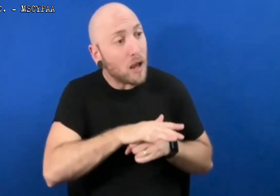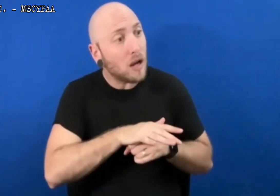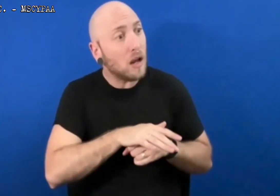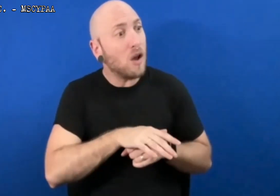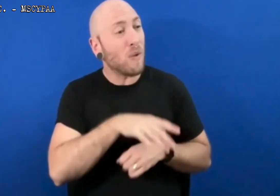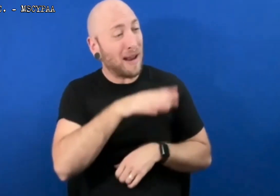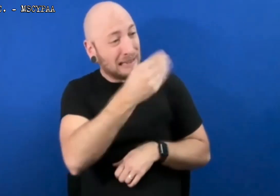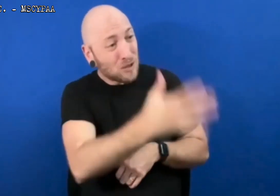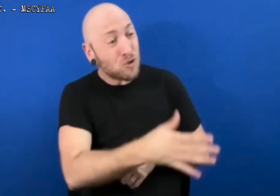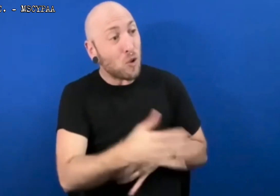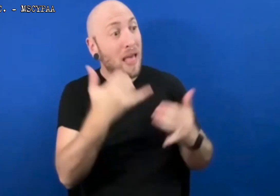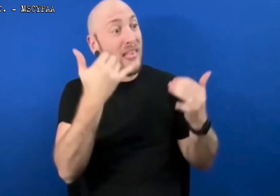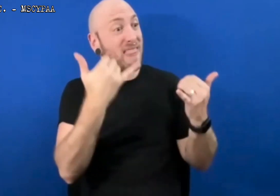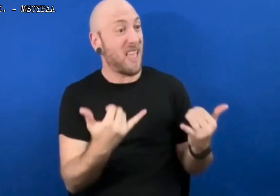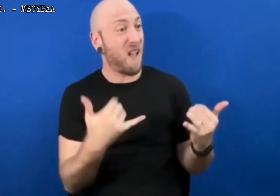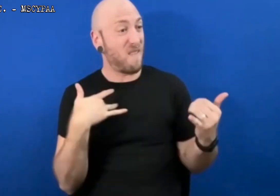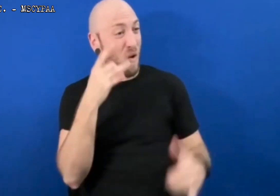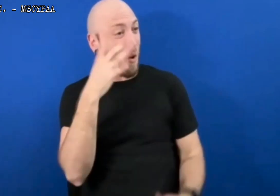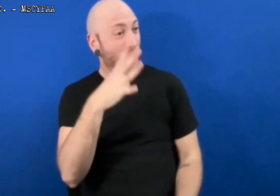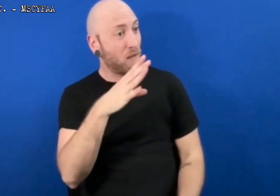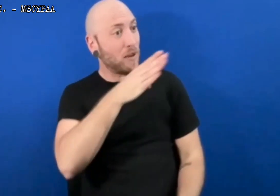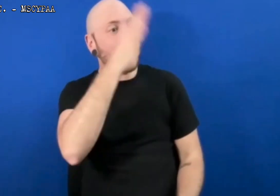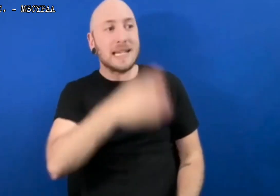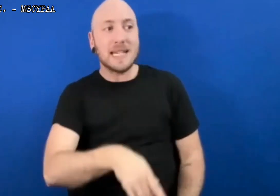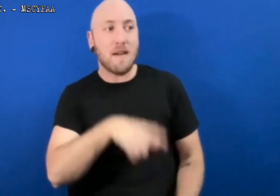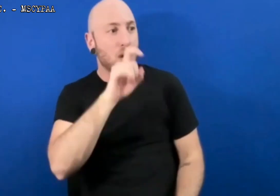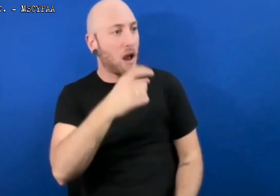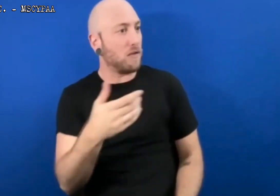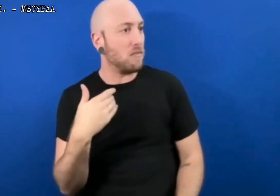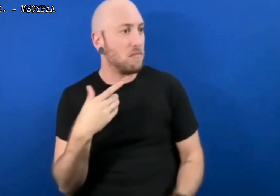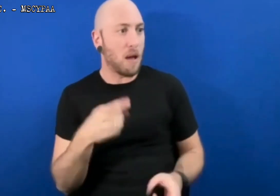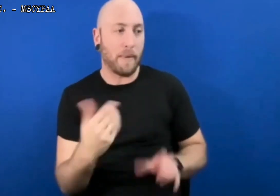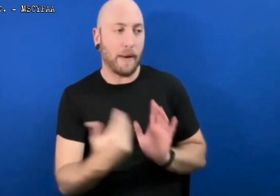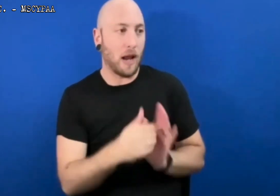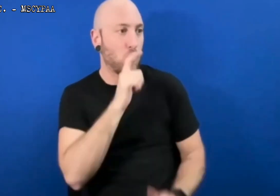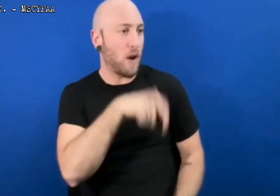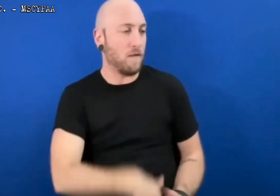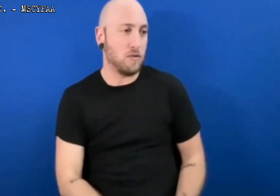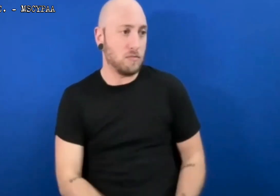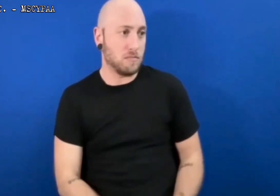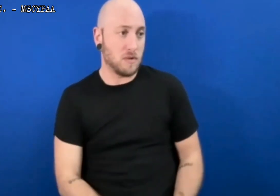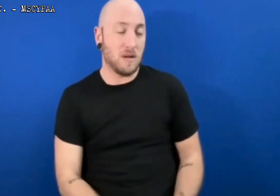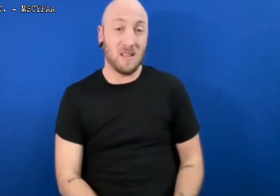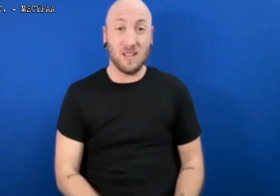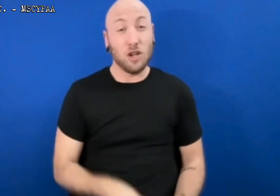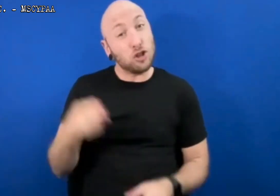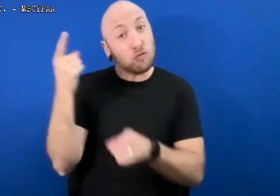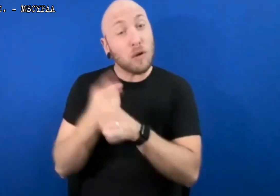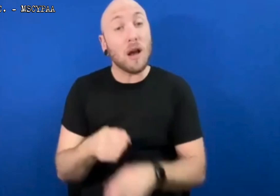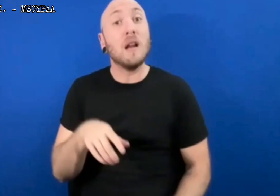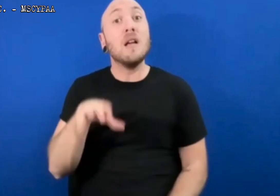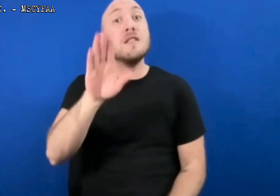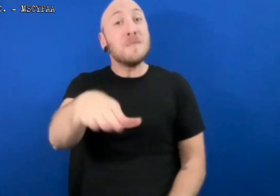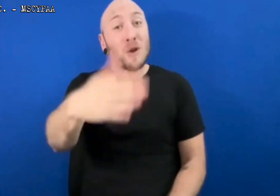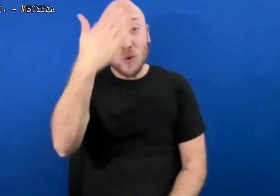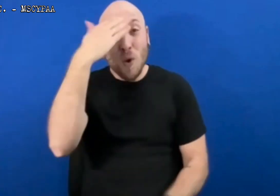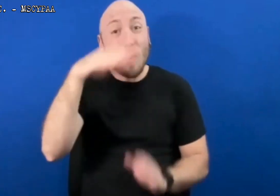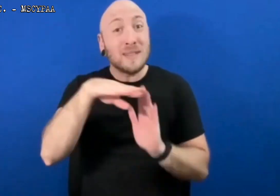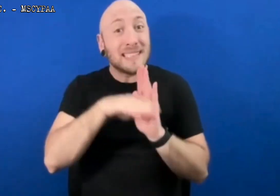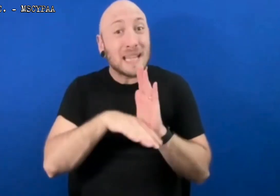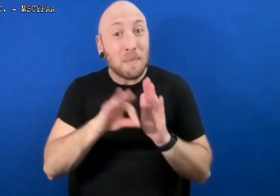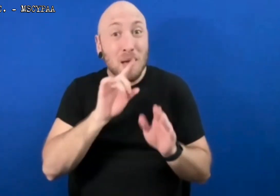again. And she was right. Like, those things are true. Like, if you stick with us, if you do, like, there's the promises, like, they do come